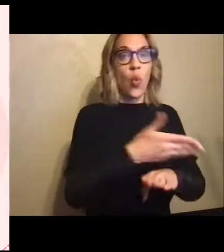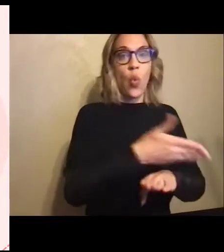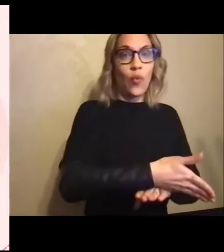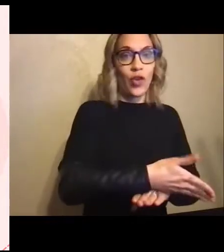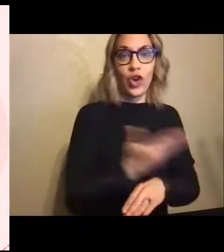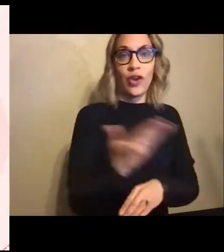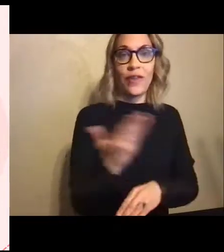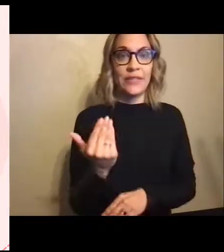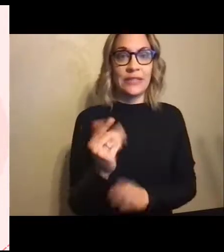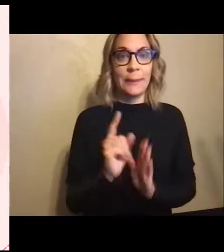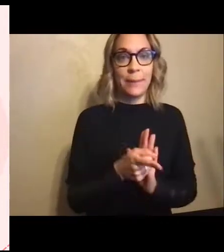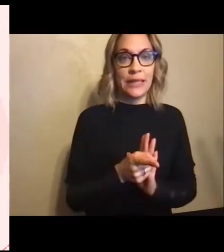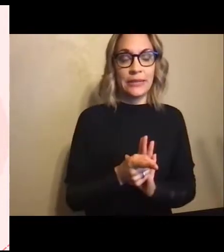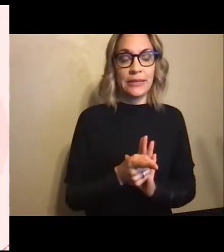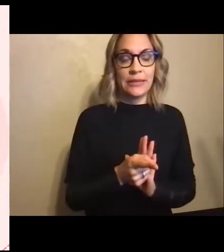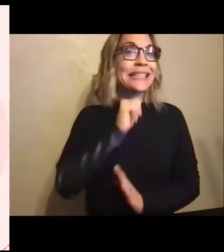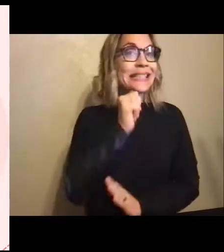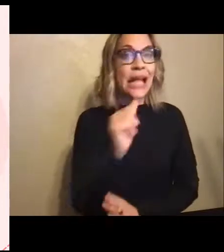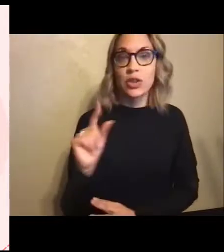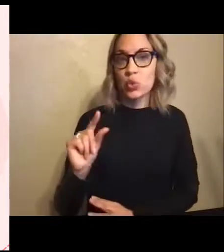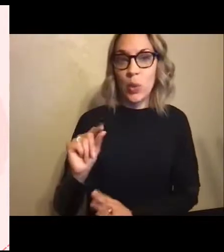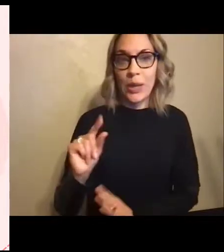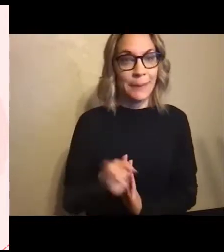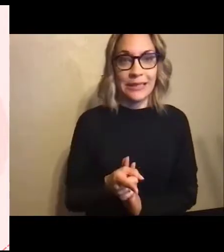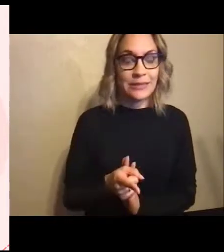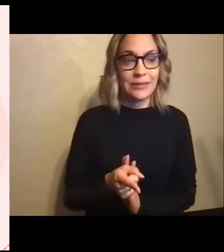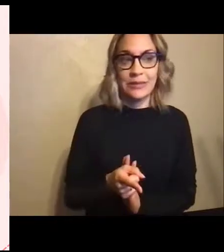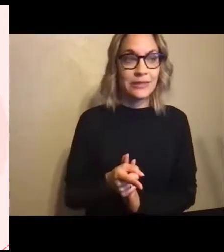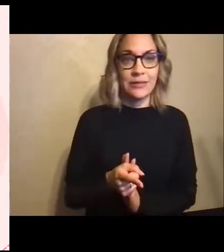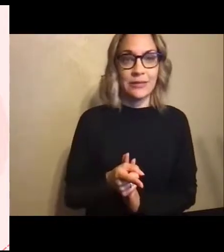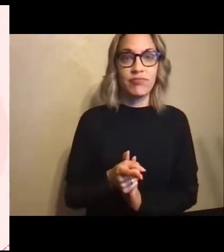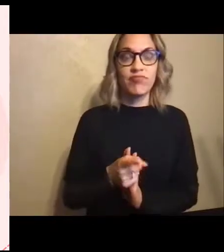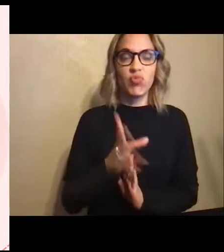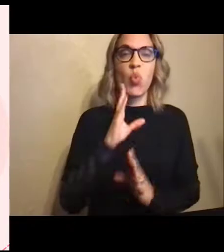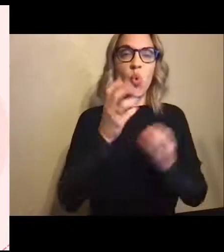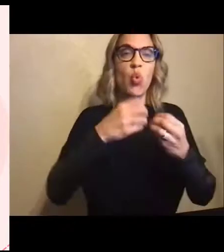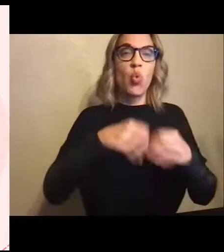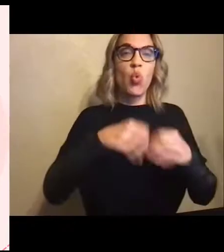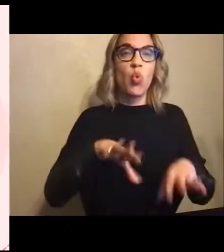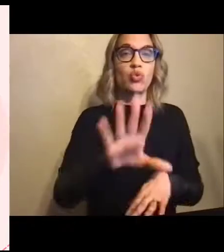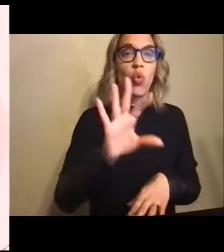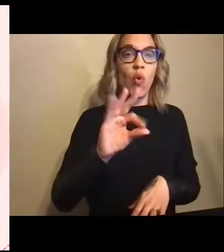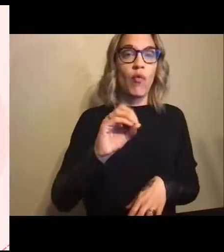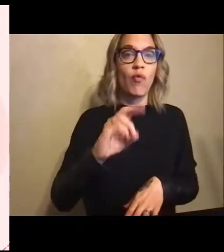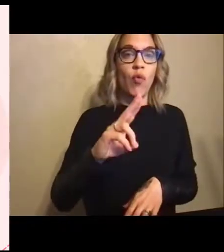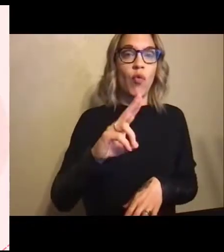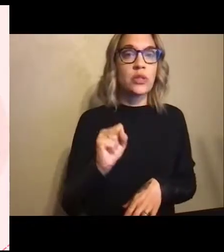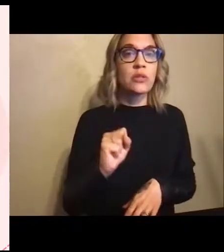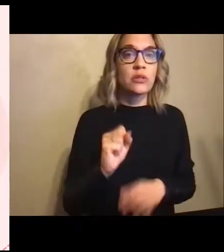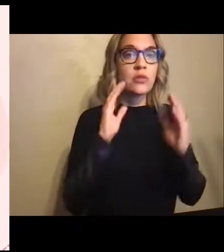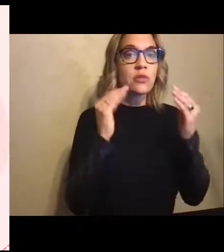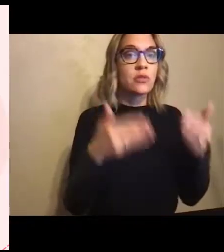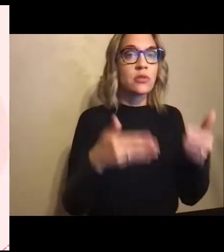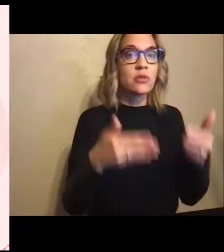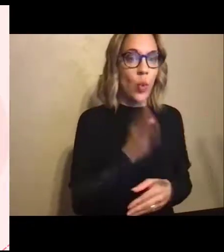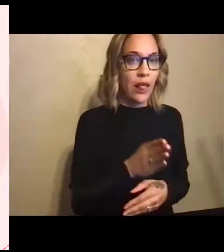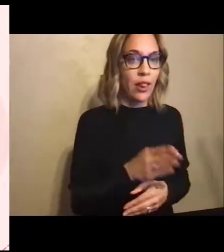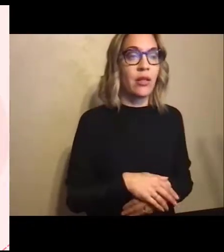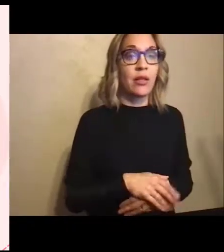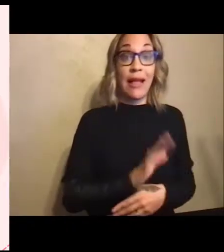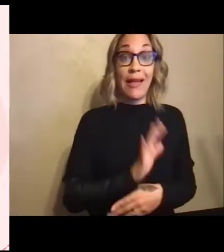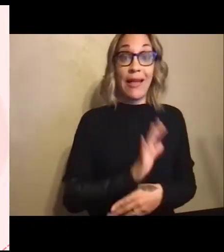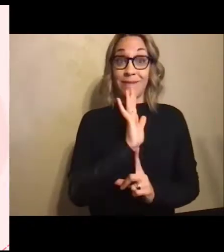minutes. And so don't go over that 15 or 20 minute, don't go to that 15 or 20 minute break. You'll lose your focus